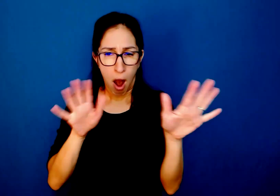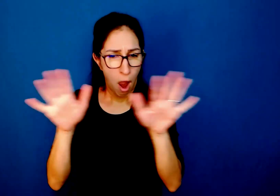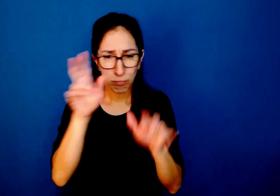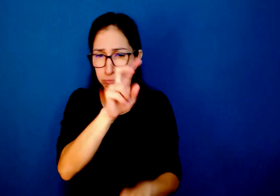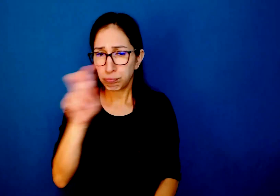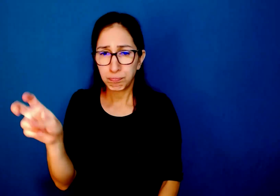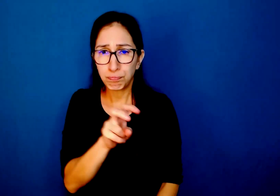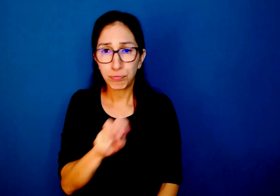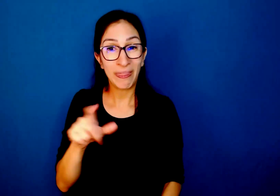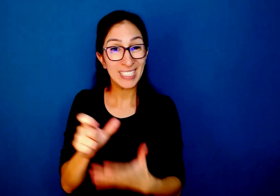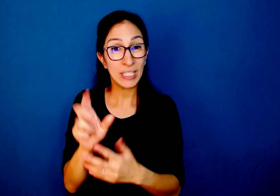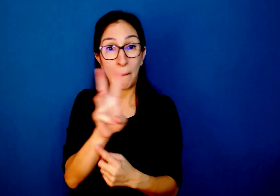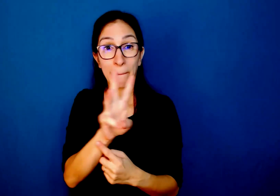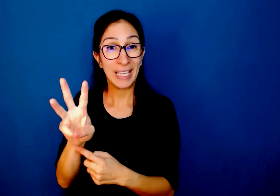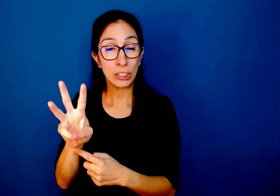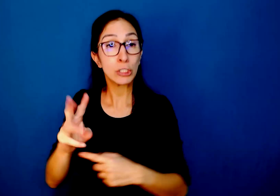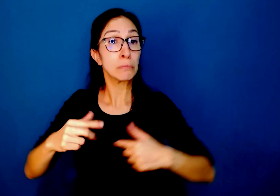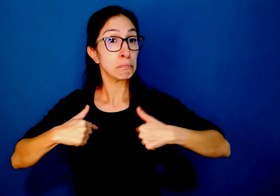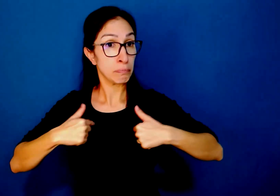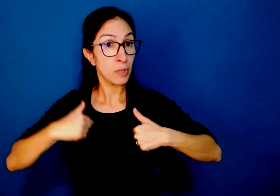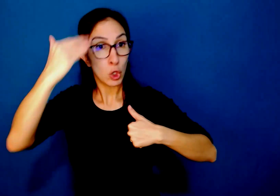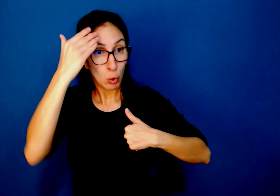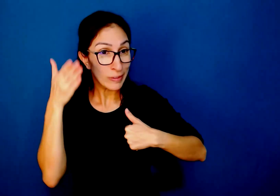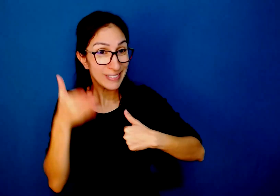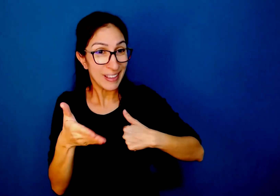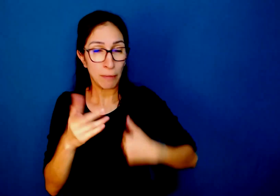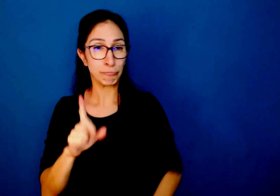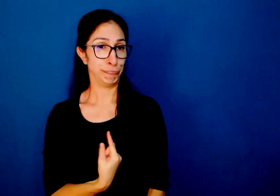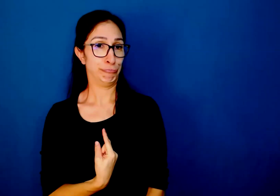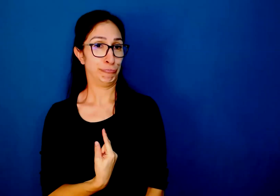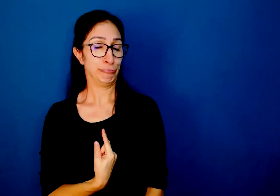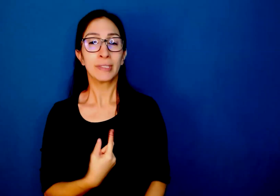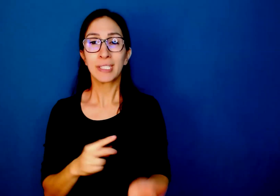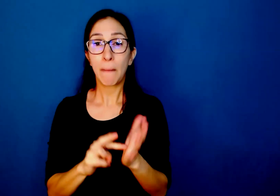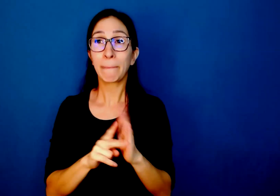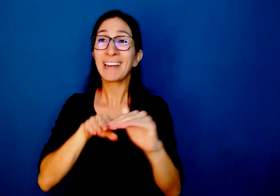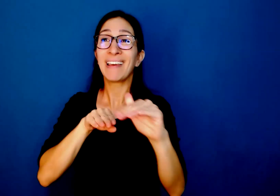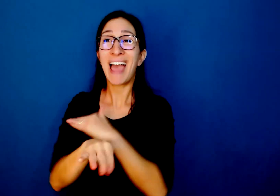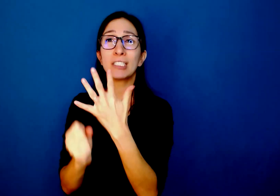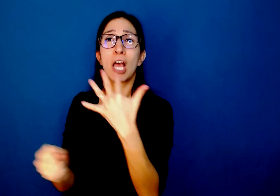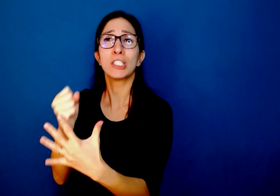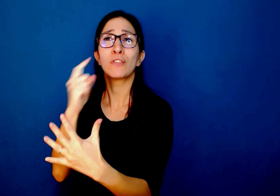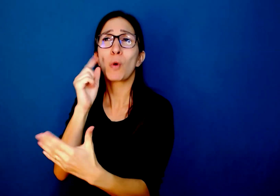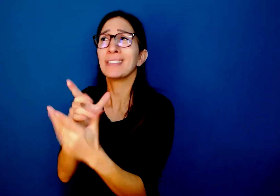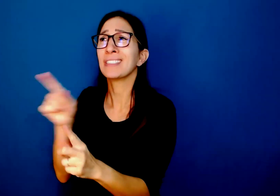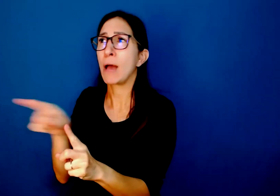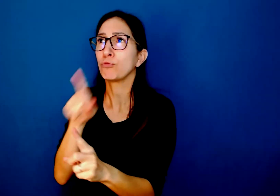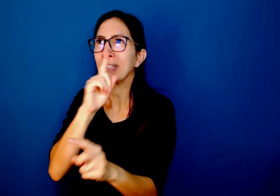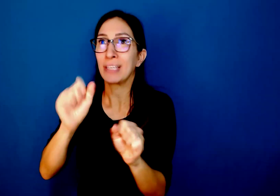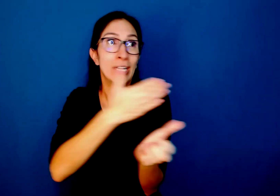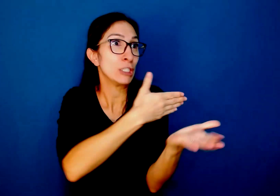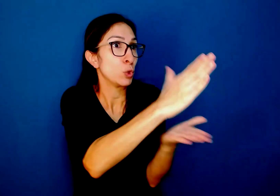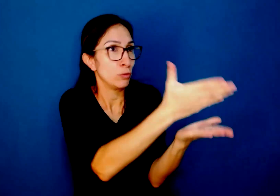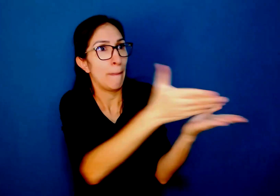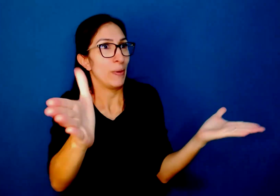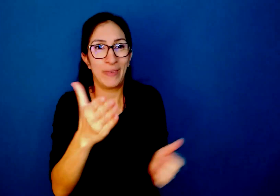to me, but only to me. It's a perfect example of how treating access as a priority for some users can actually exclude others. So